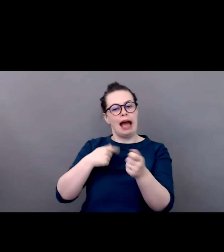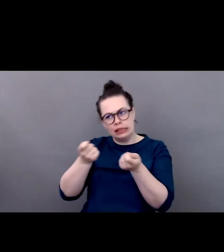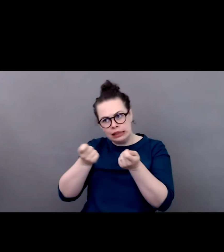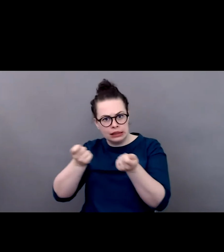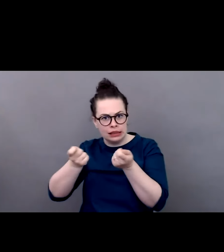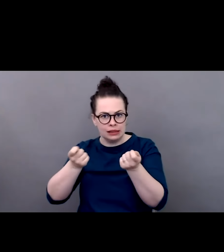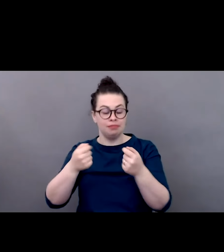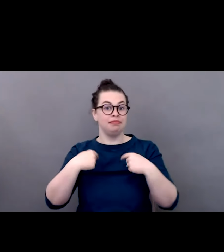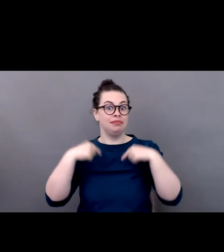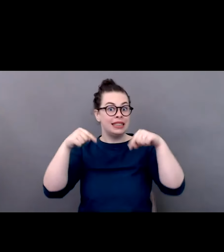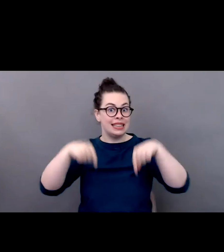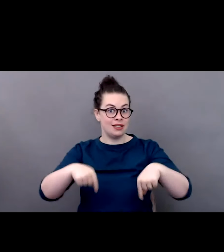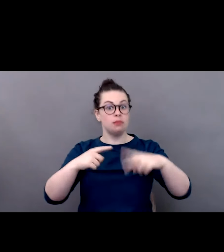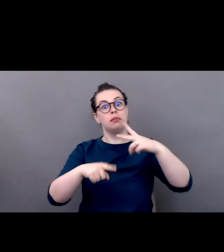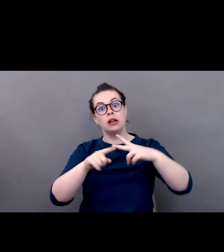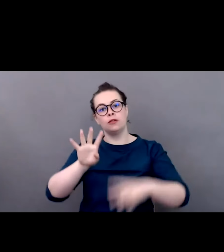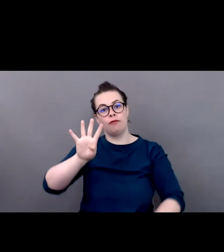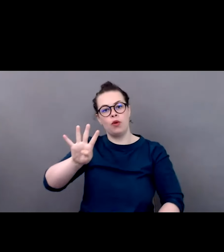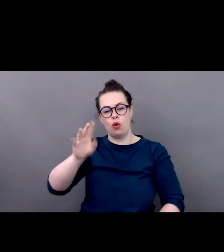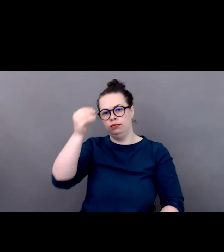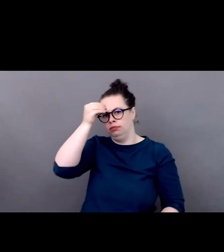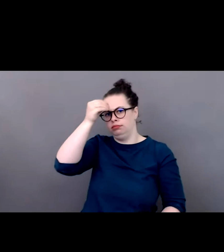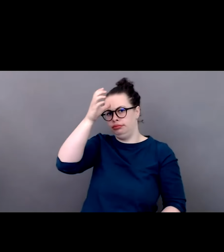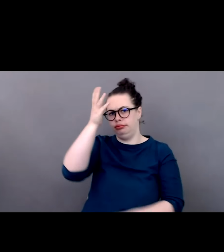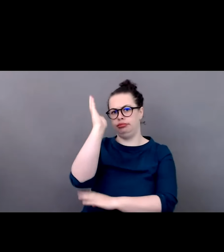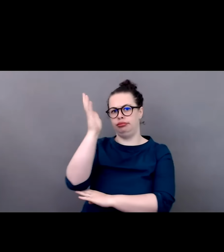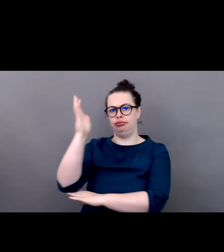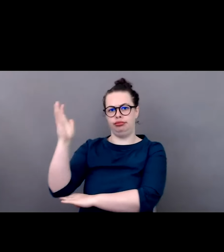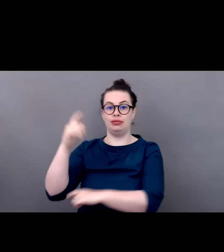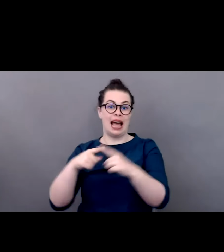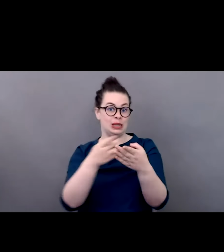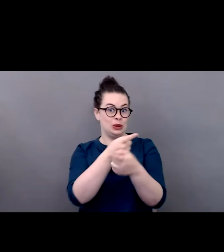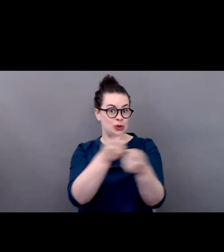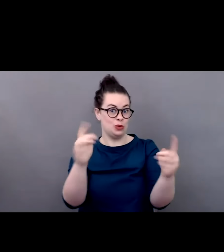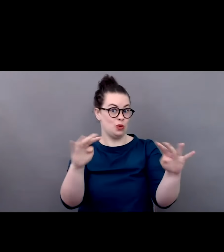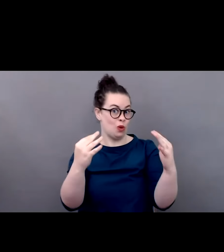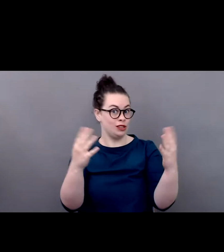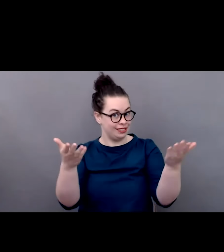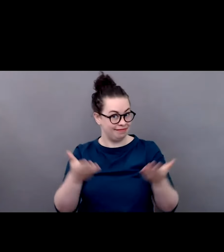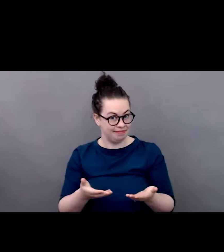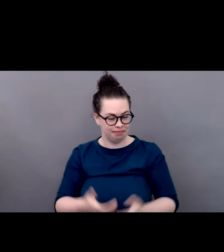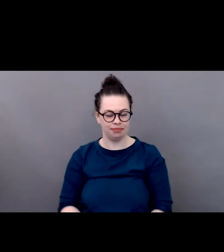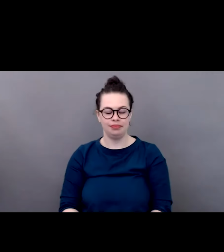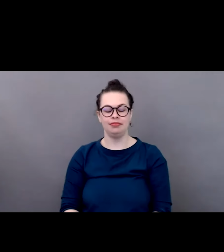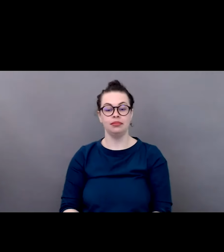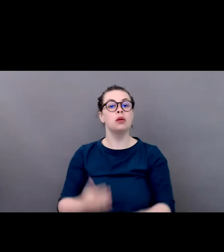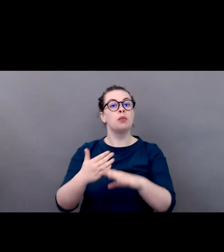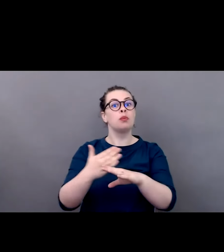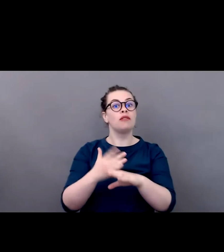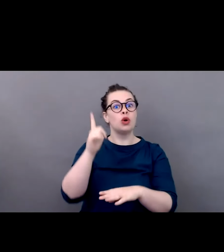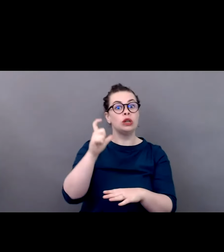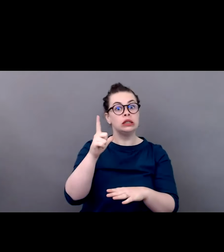four distinguished speakers as well as the audience. So before we start, I'll first hand over to the